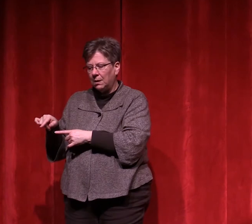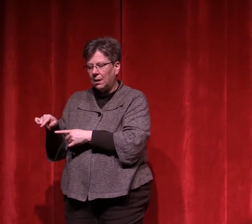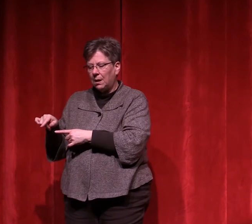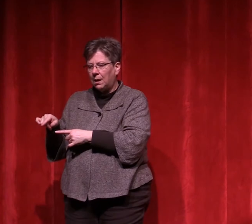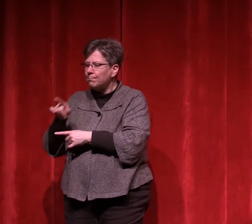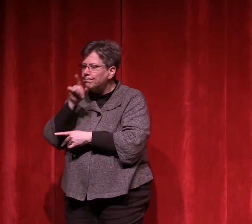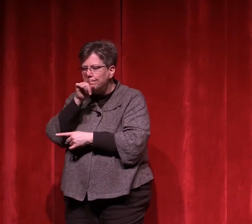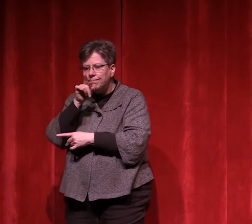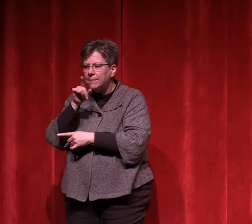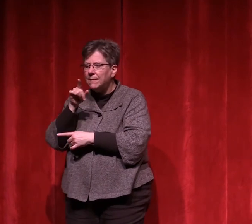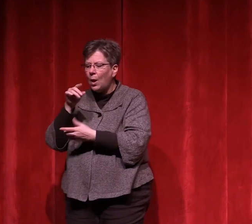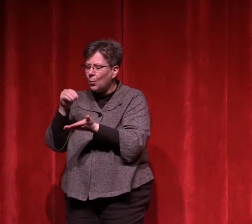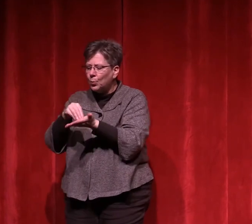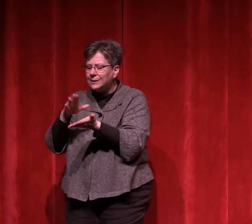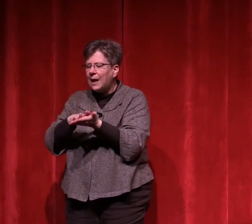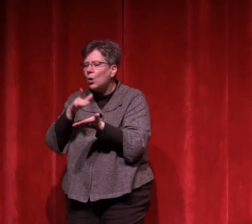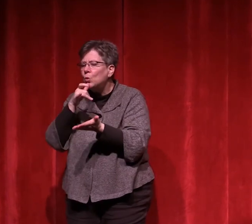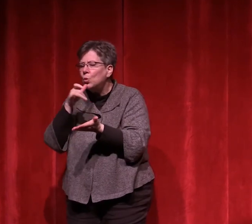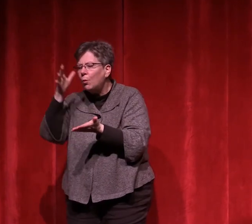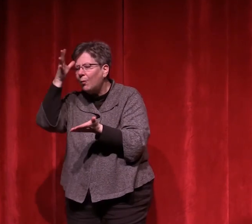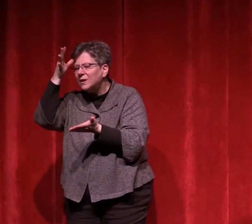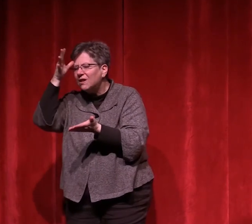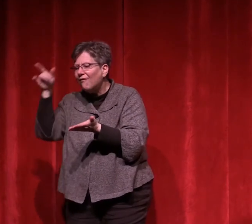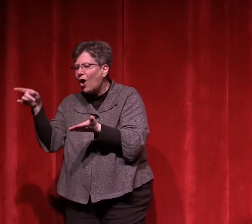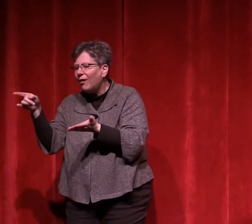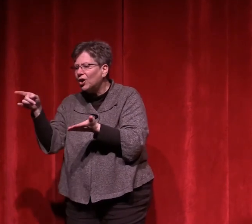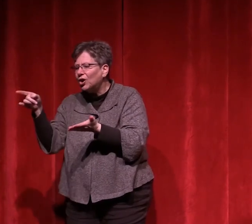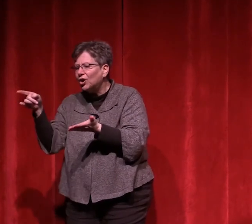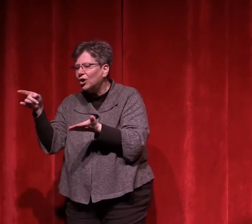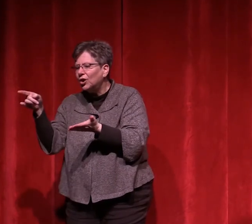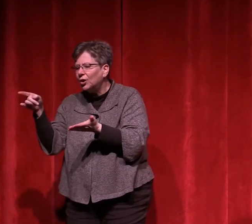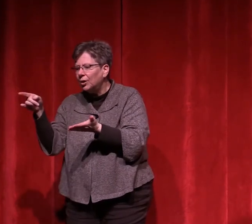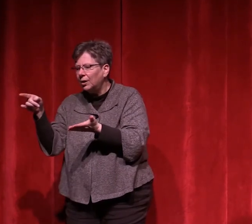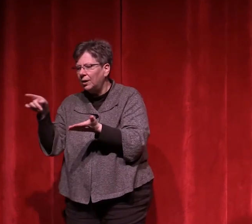the father. Frankly, she told a story that was pretty bogus.